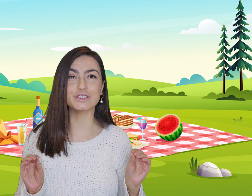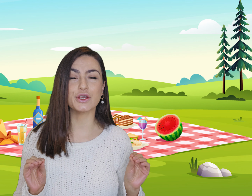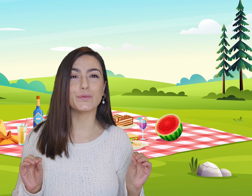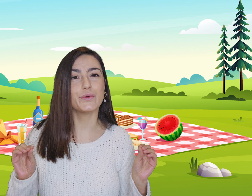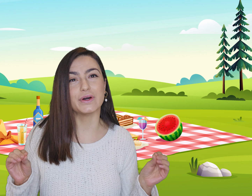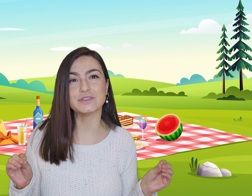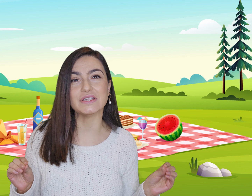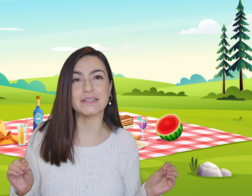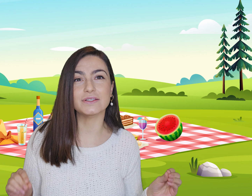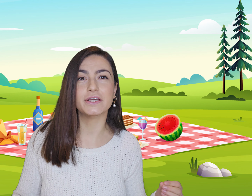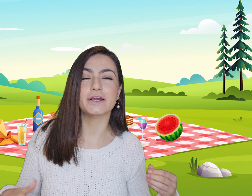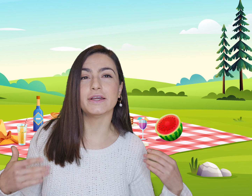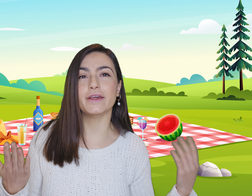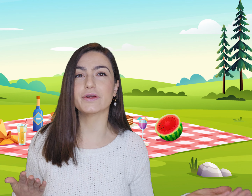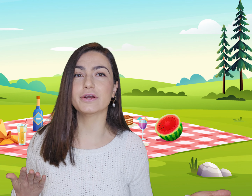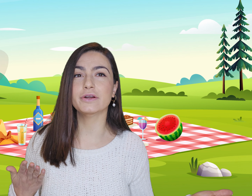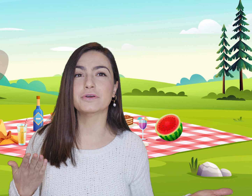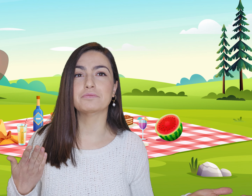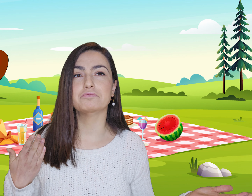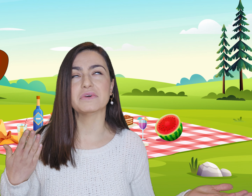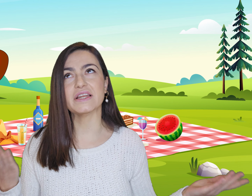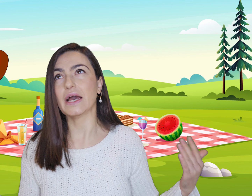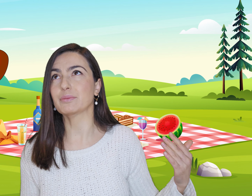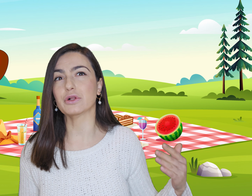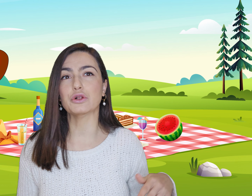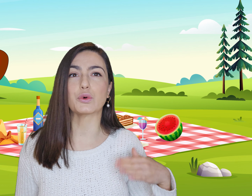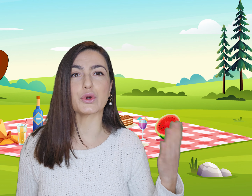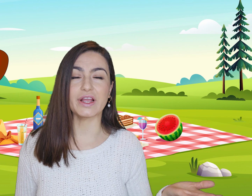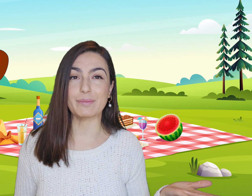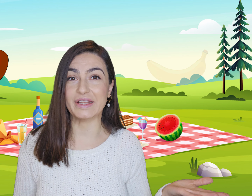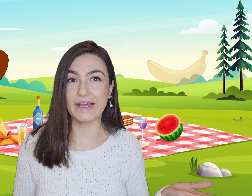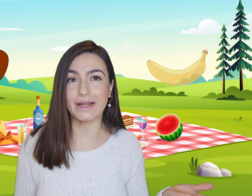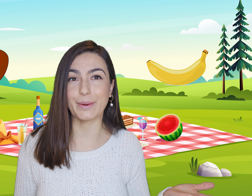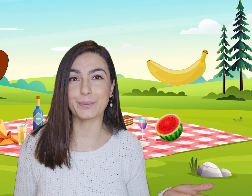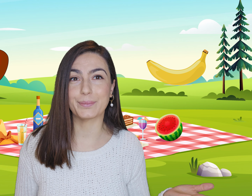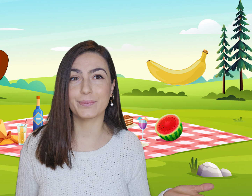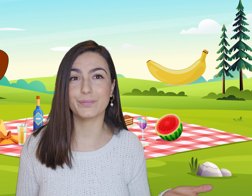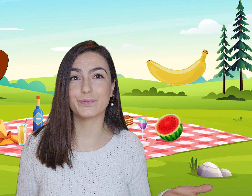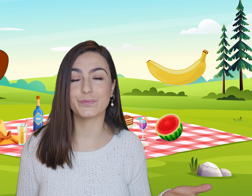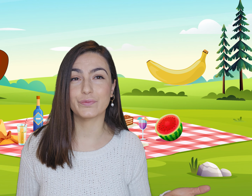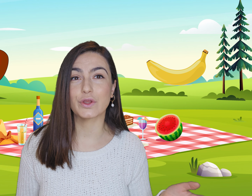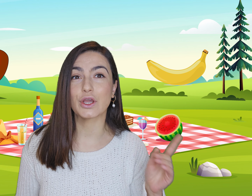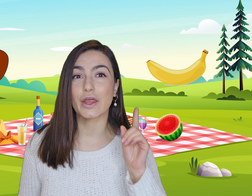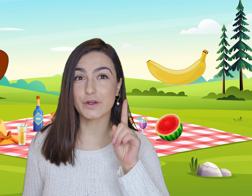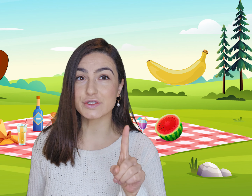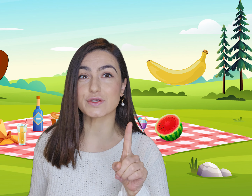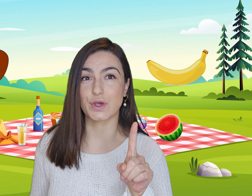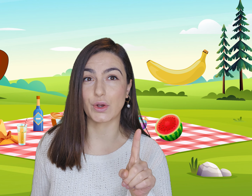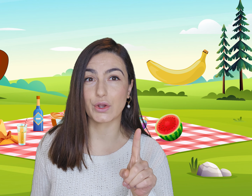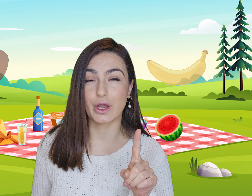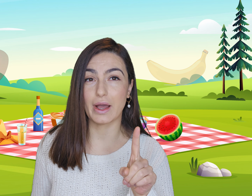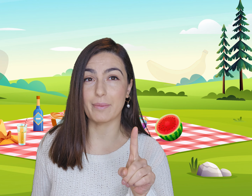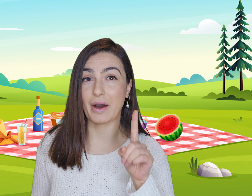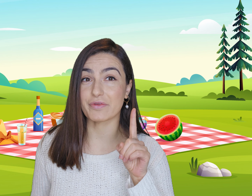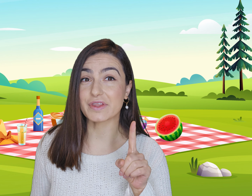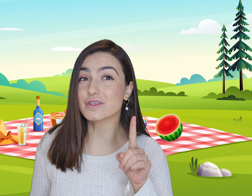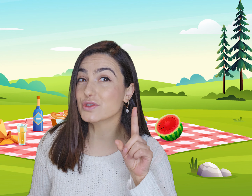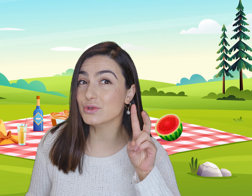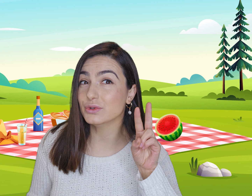we want to eat either an apple or a banana there's a song about these two